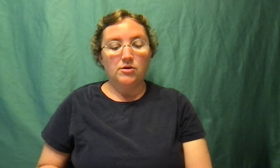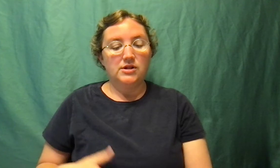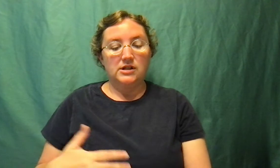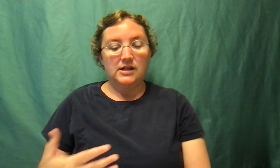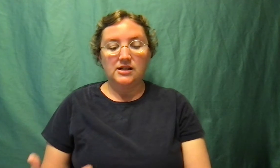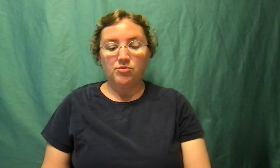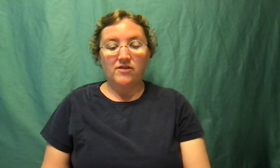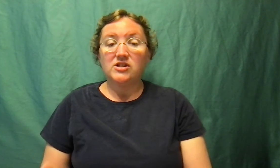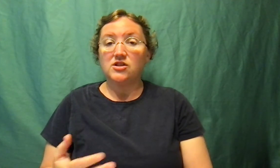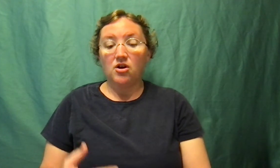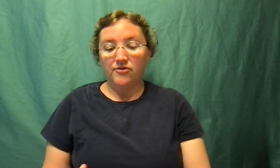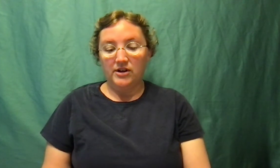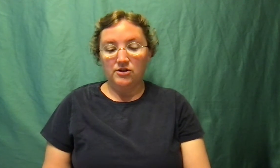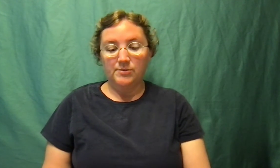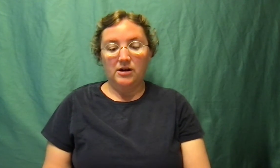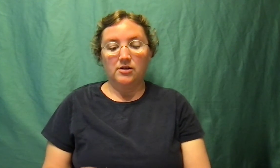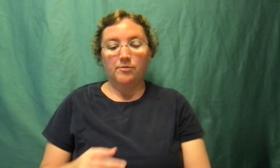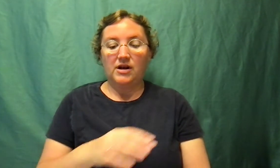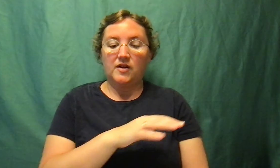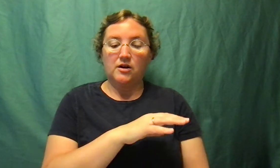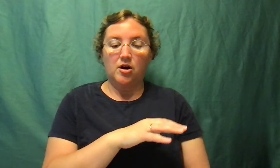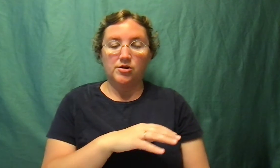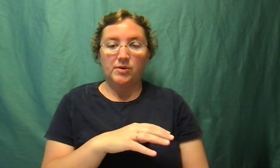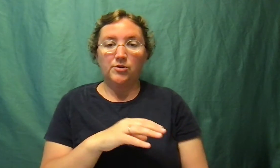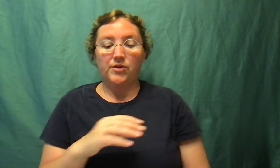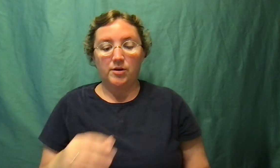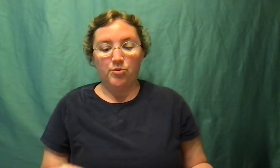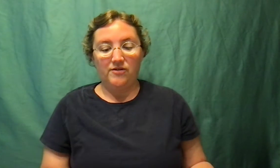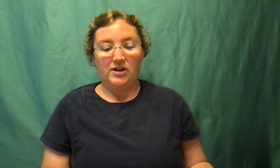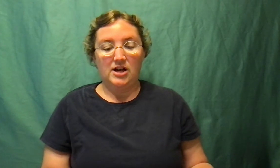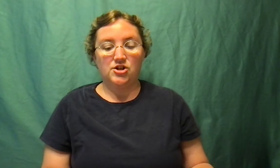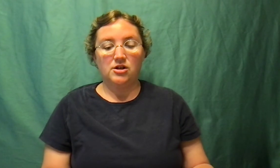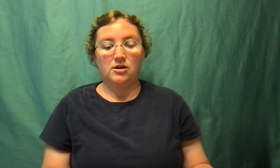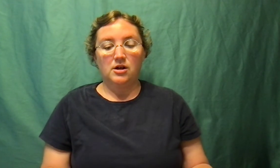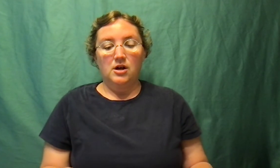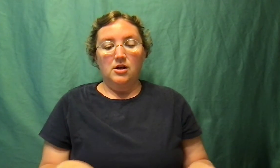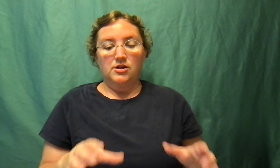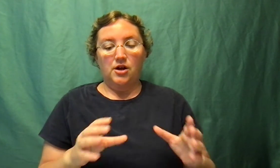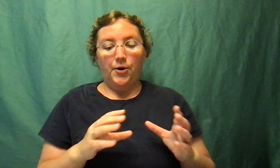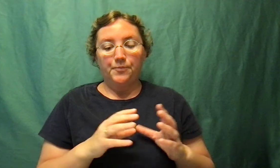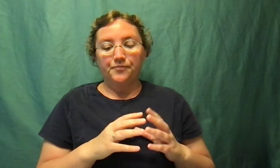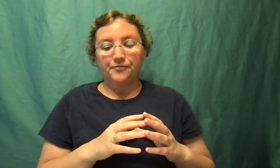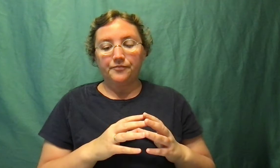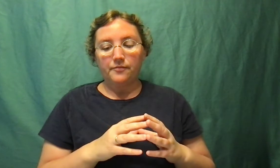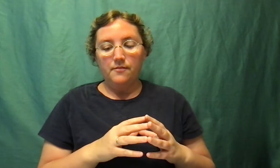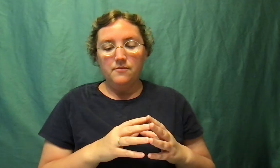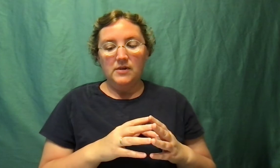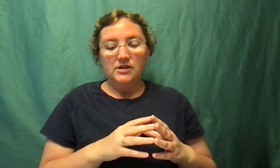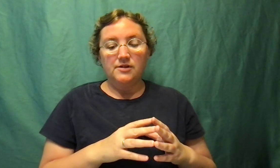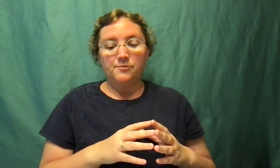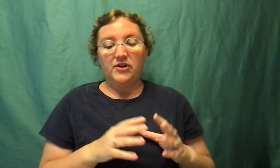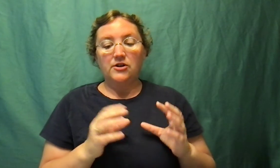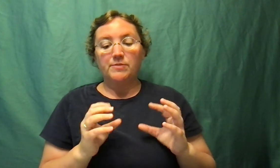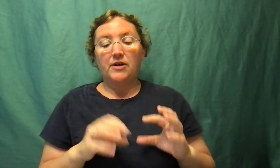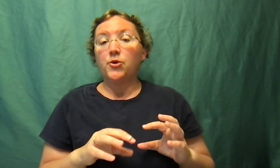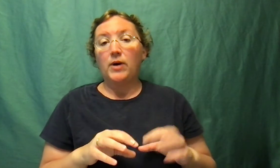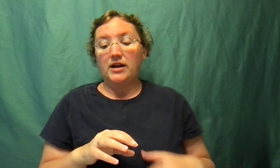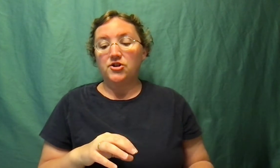Most states and provinces are fingerspelled, but they are spelled with an abbreviation. So fingerspelled the way it's